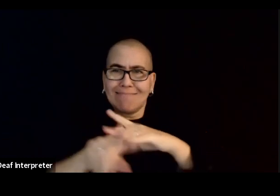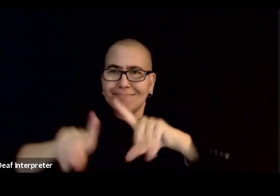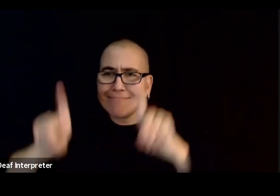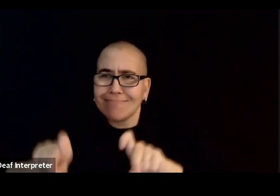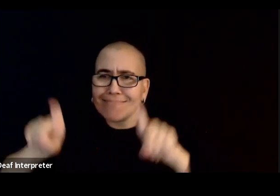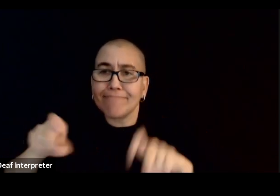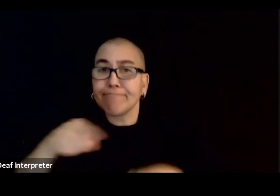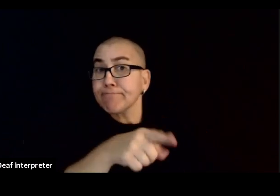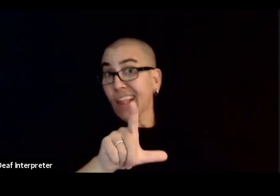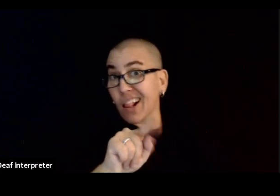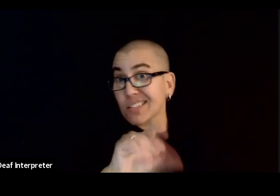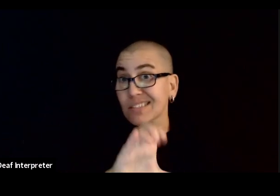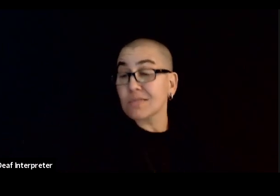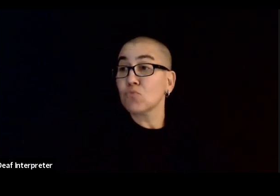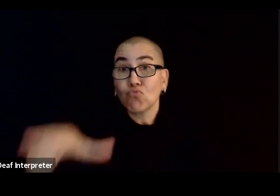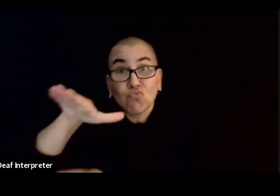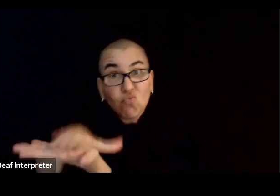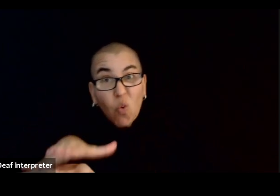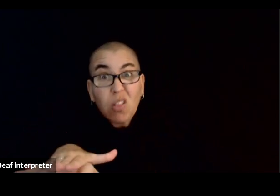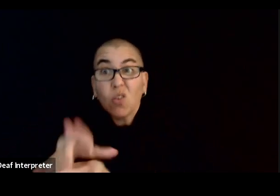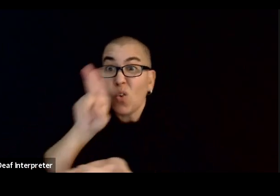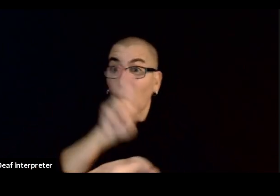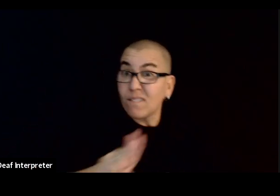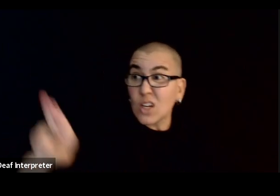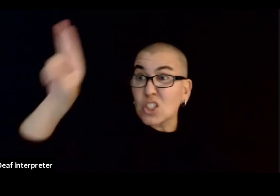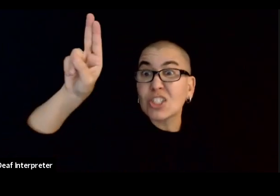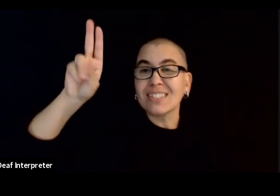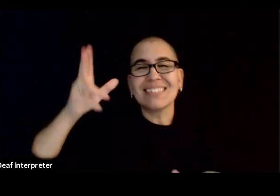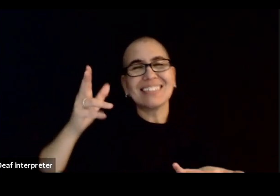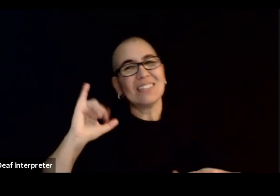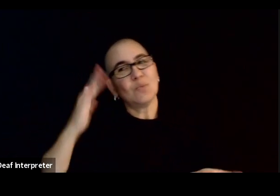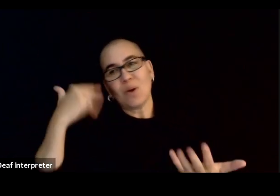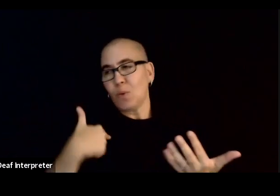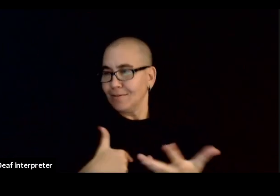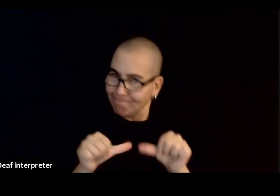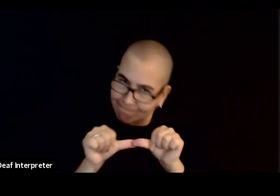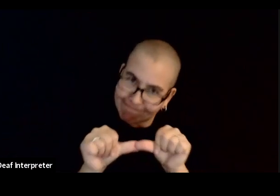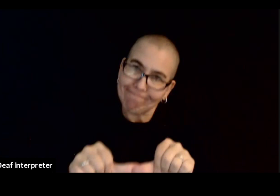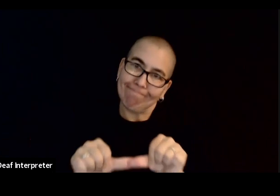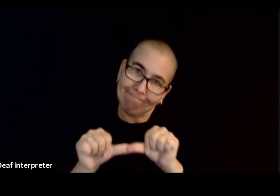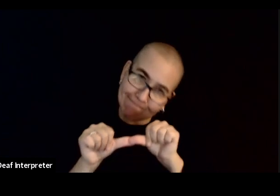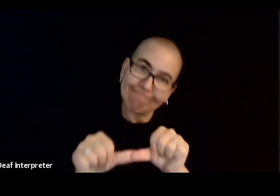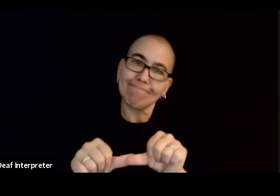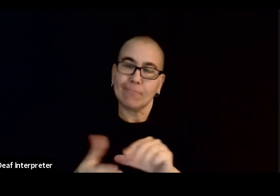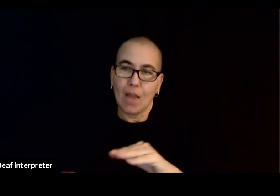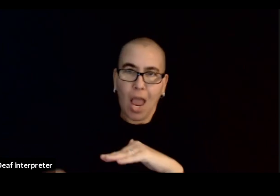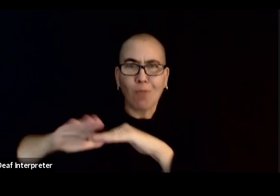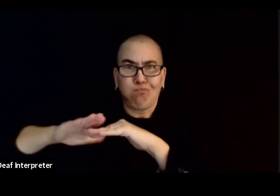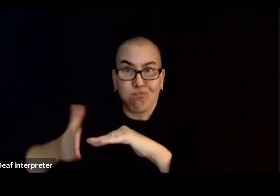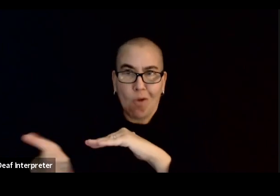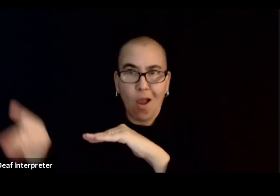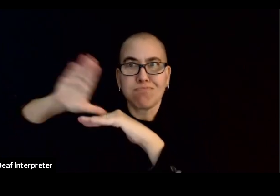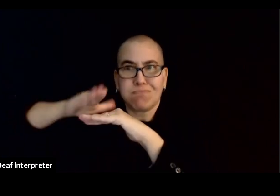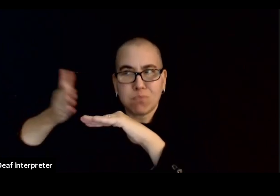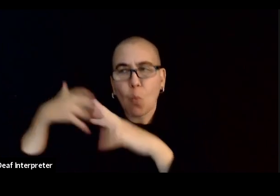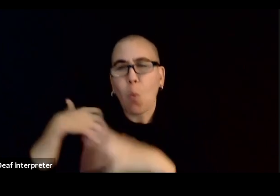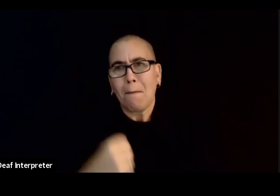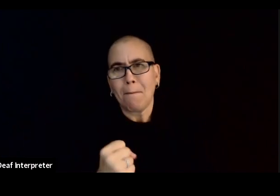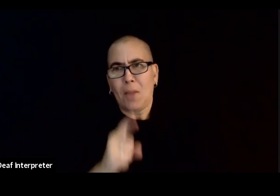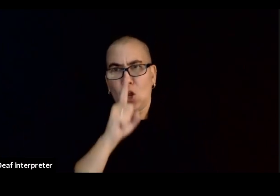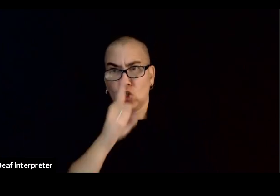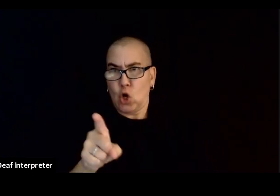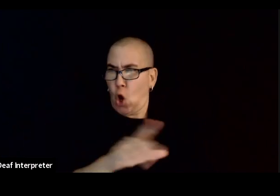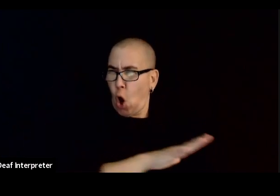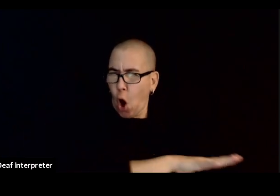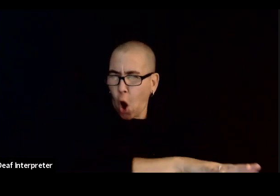and that's why we are continuing to add capacity. We also want to make sure that we have diversity in our testing